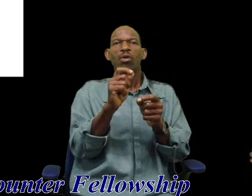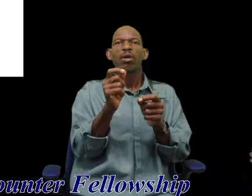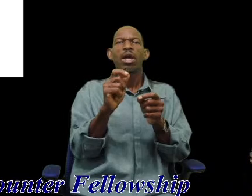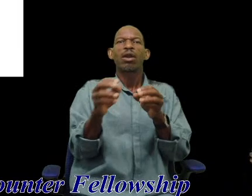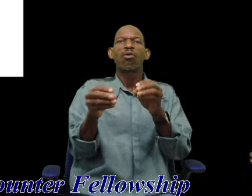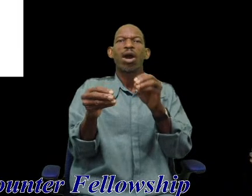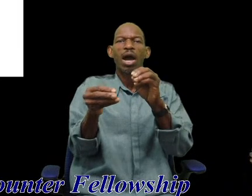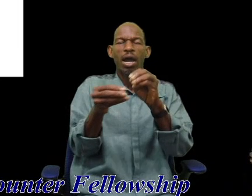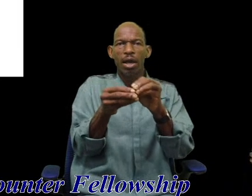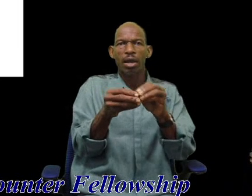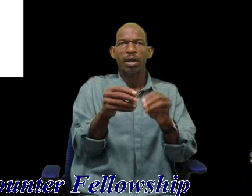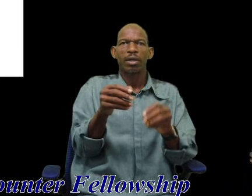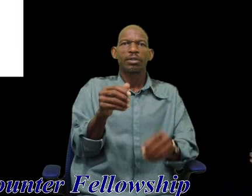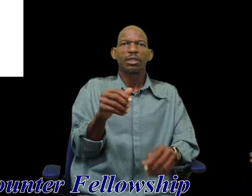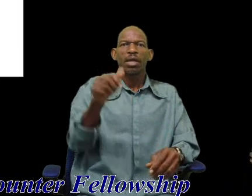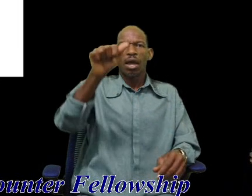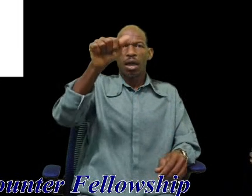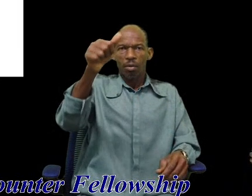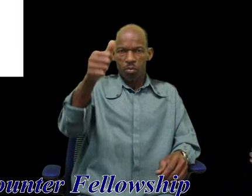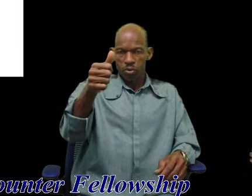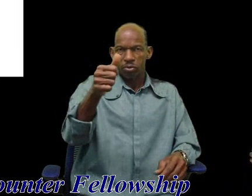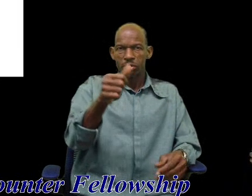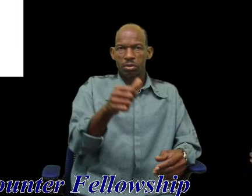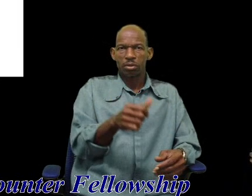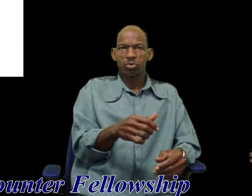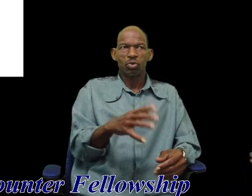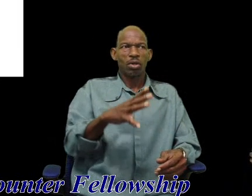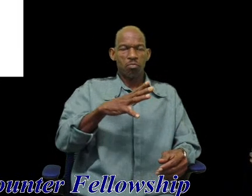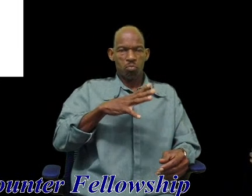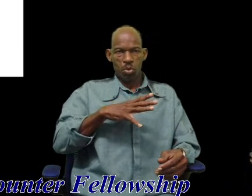because the mother owns the baby.